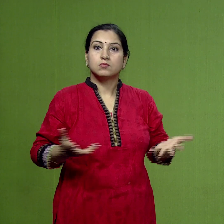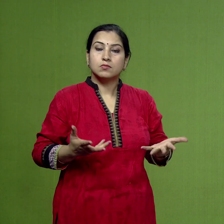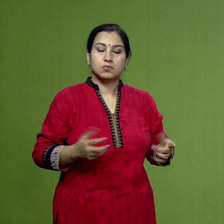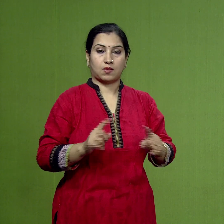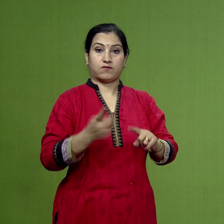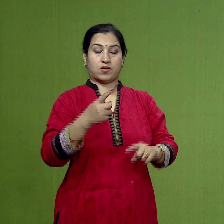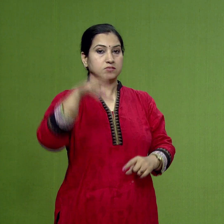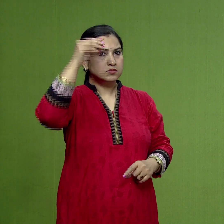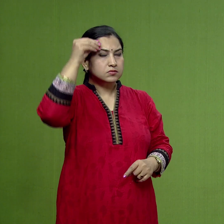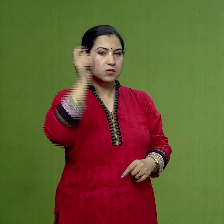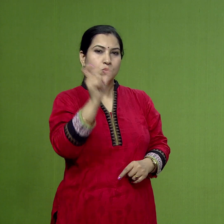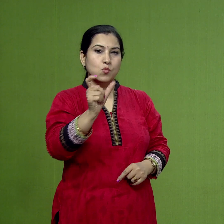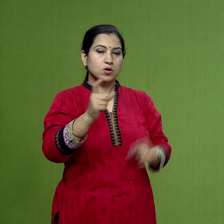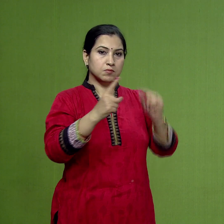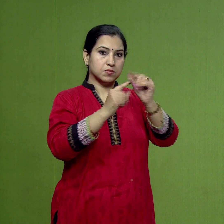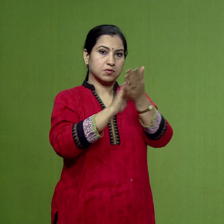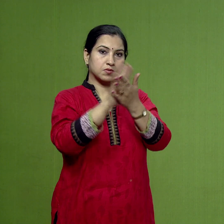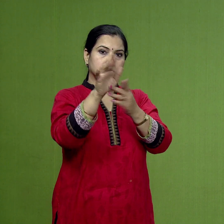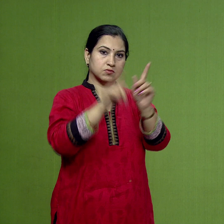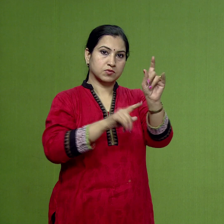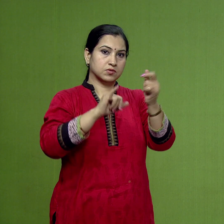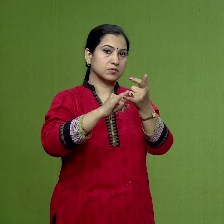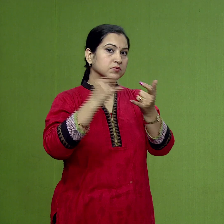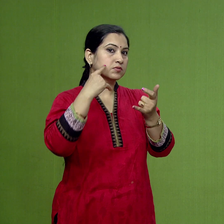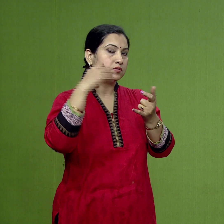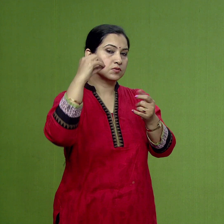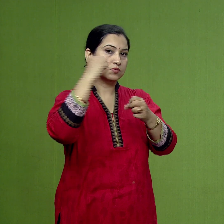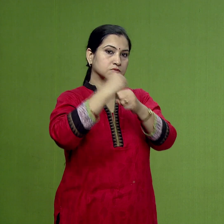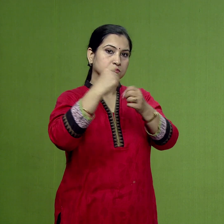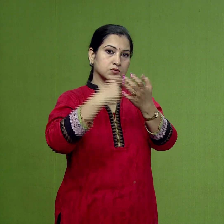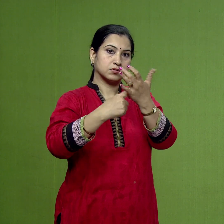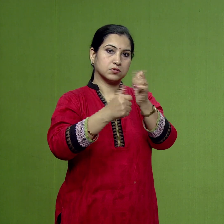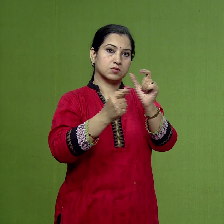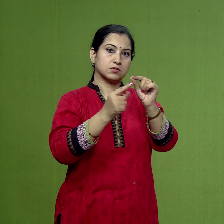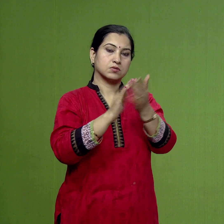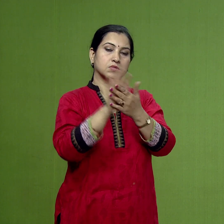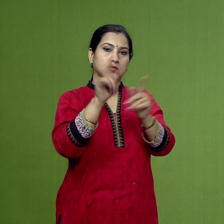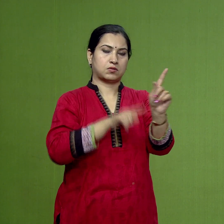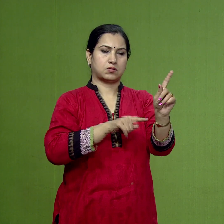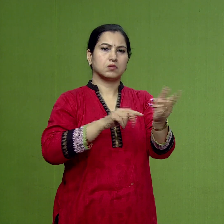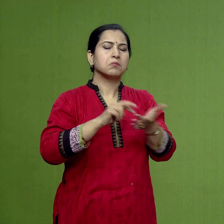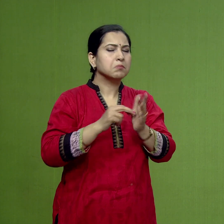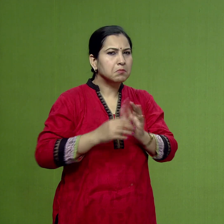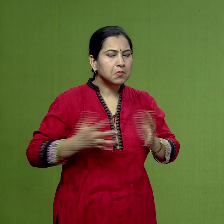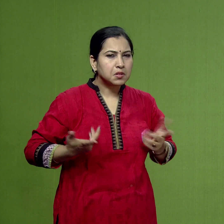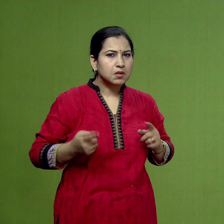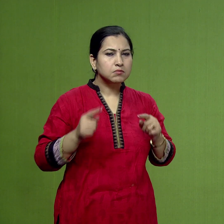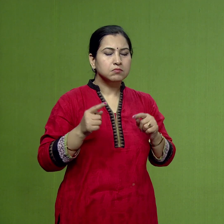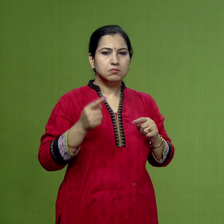Let us first understand physiography. It means the study of physical characteristics.